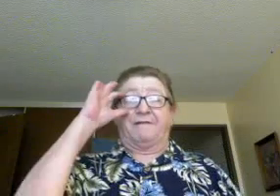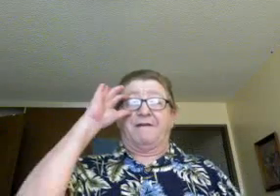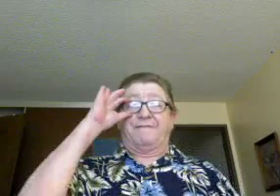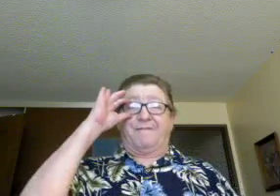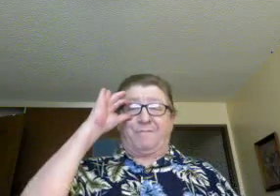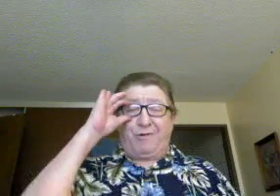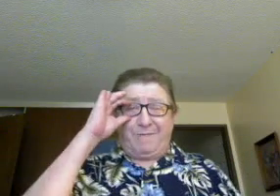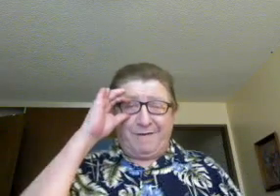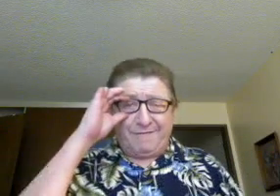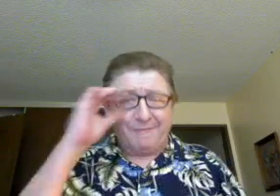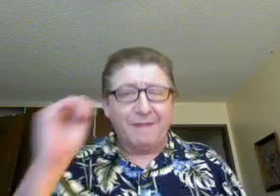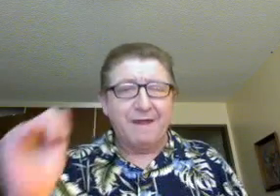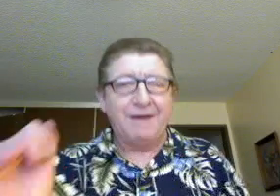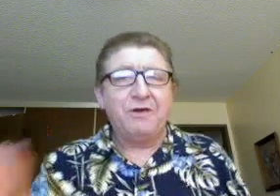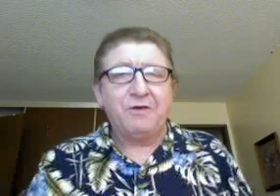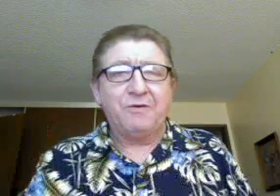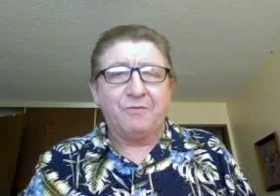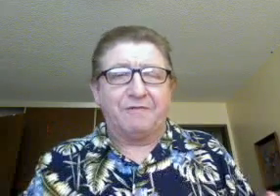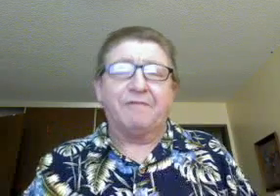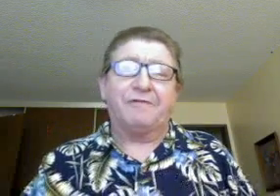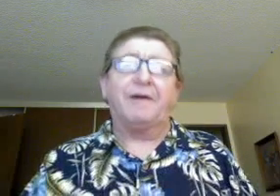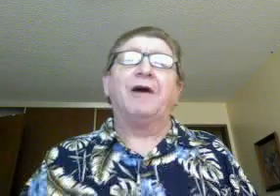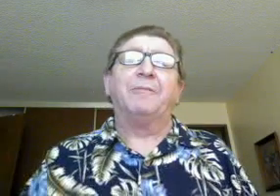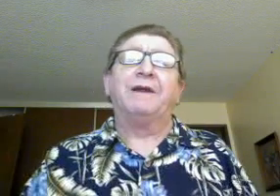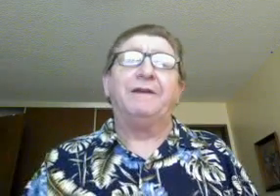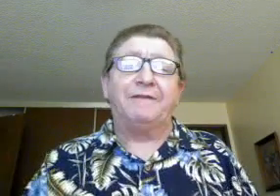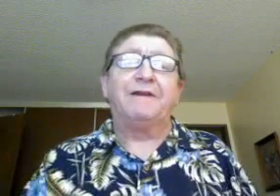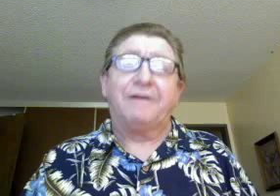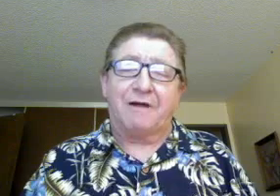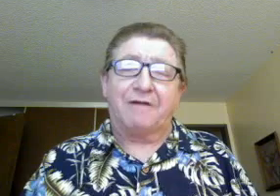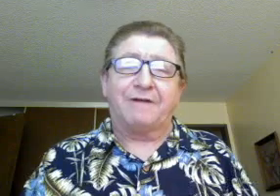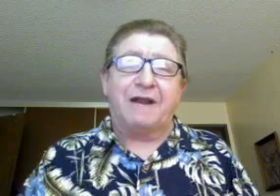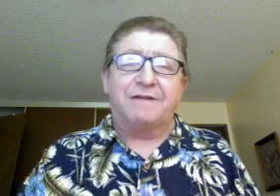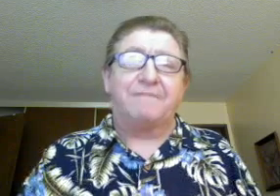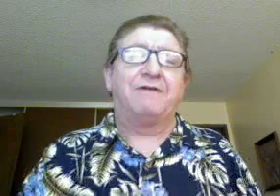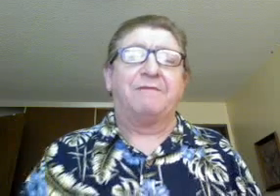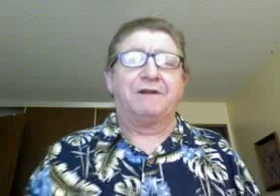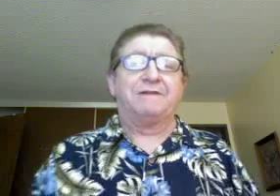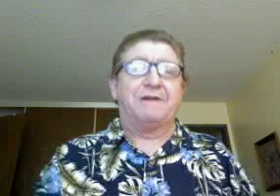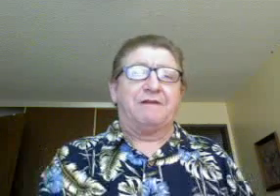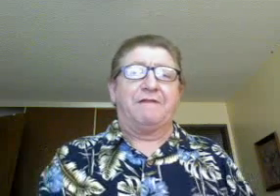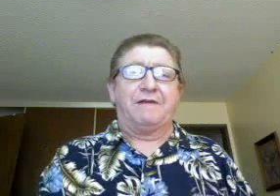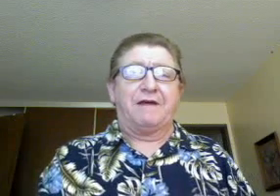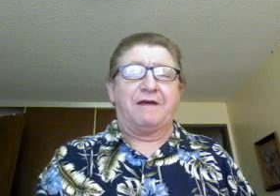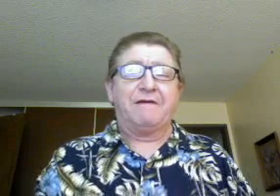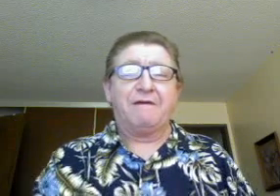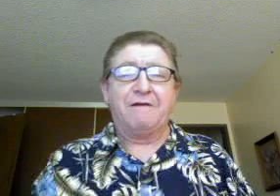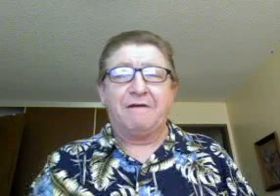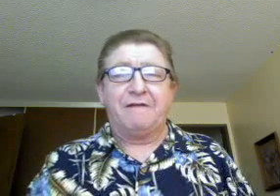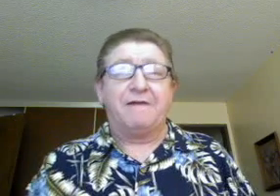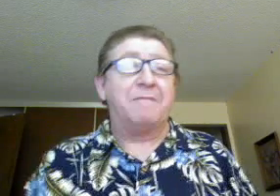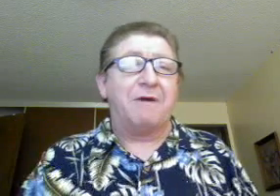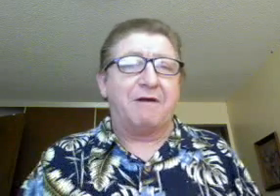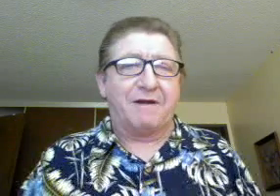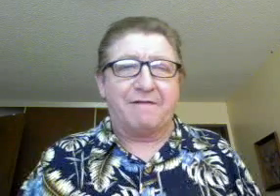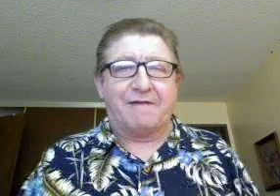disguise its purpose, which is to help in the indoctrination of their religion into the American